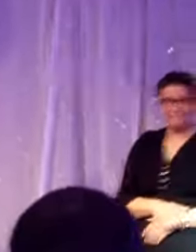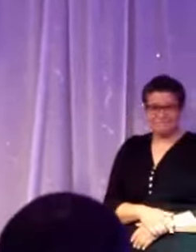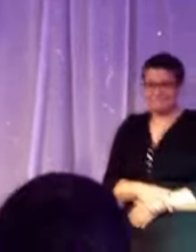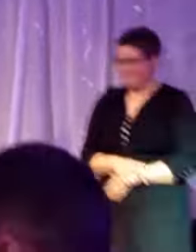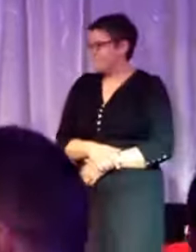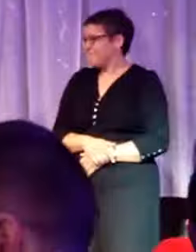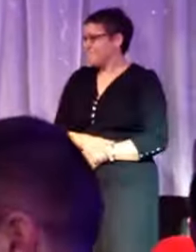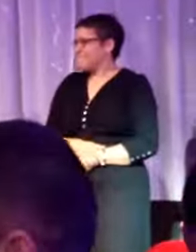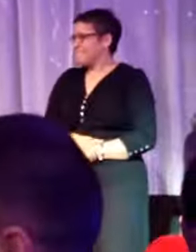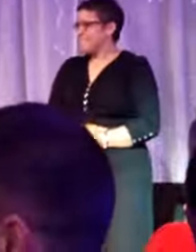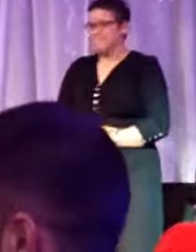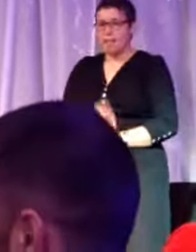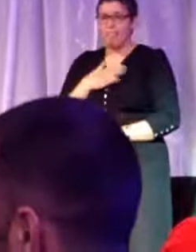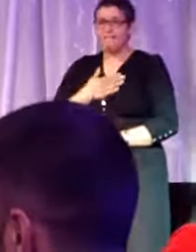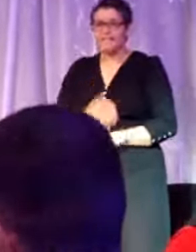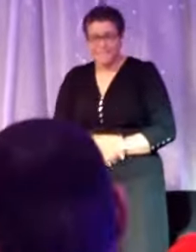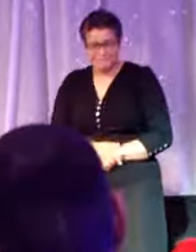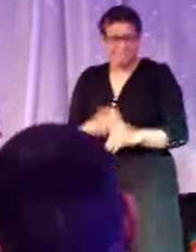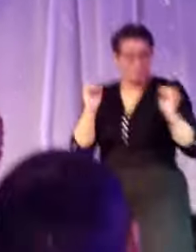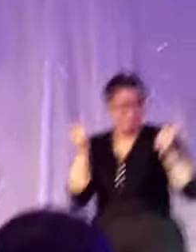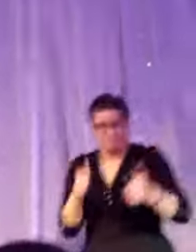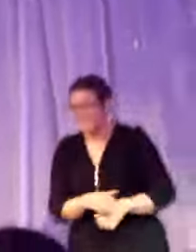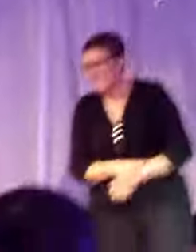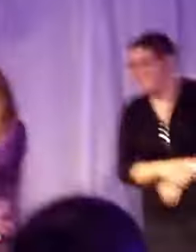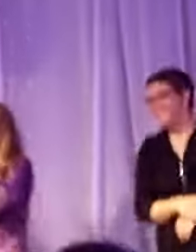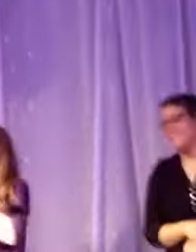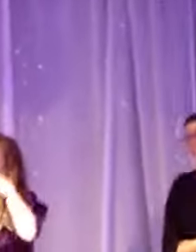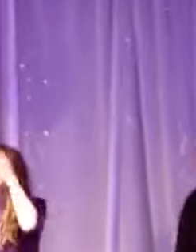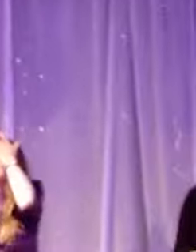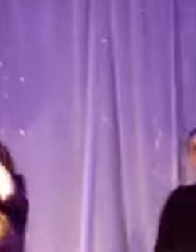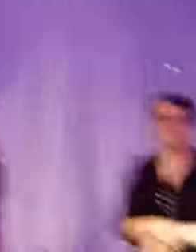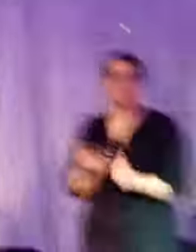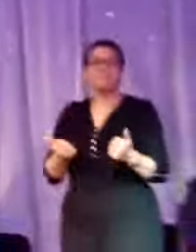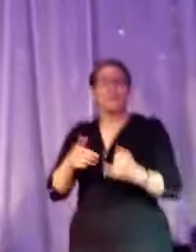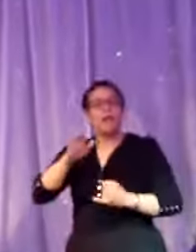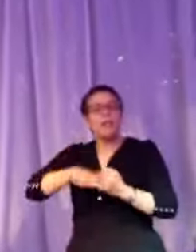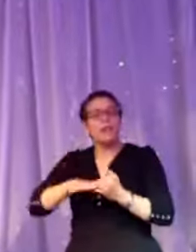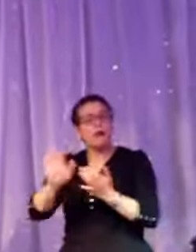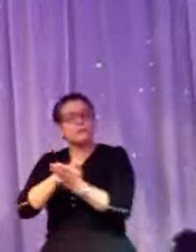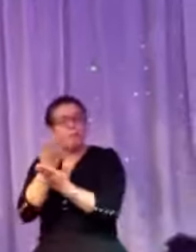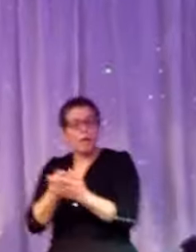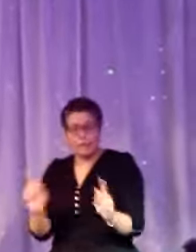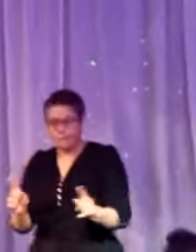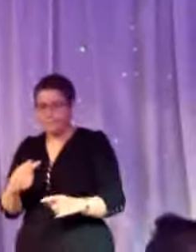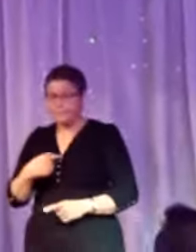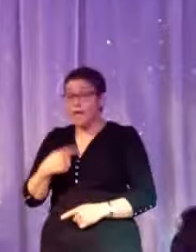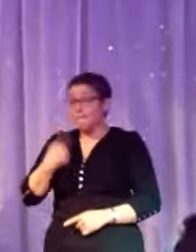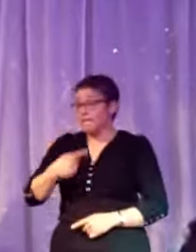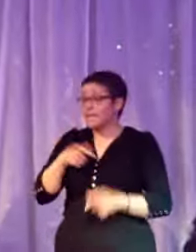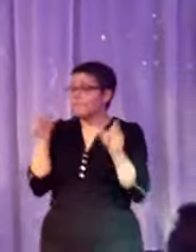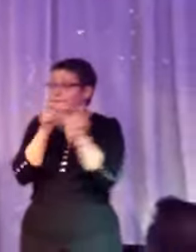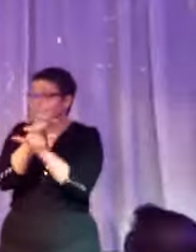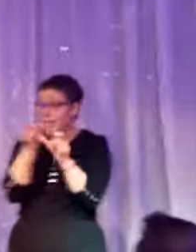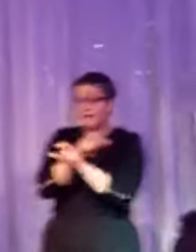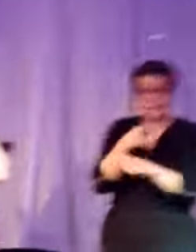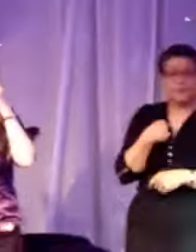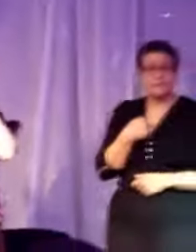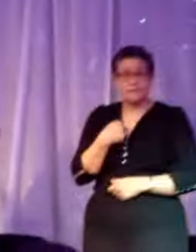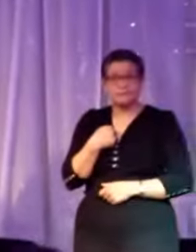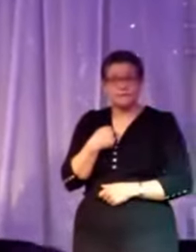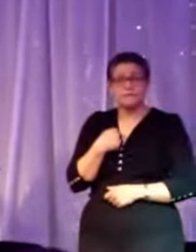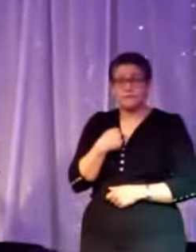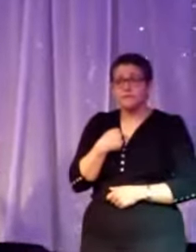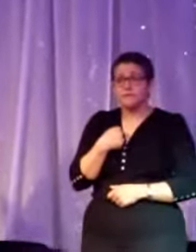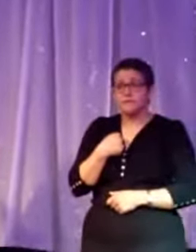Oh yes. Love it. Great. Okay, my last poem. I'm dyslexic, and I was asked to